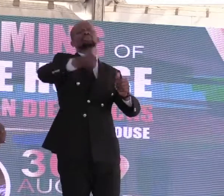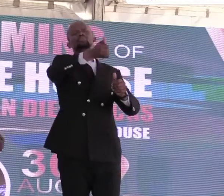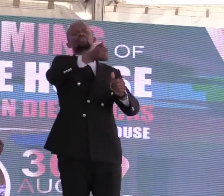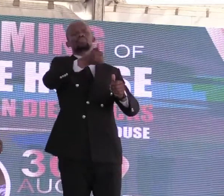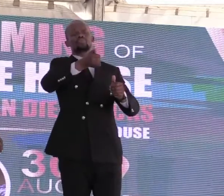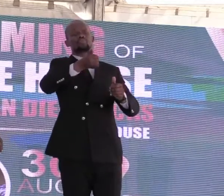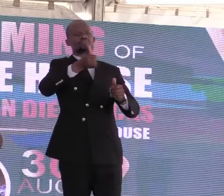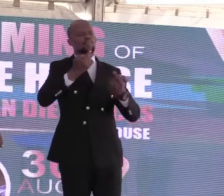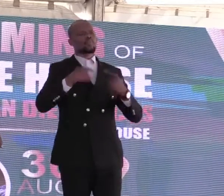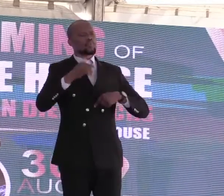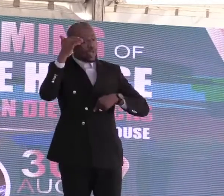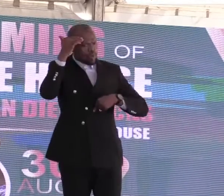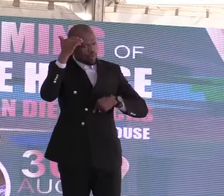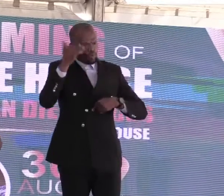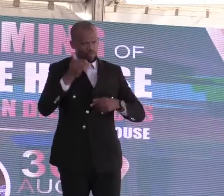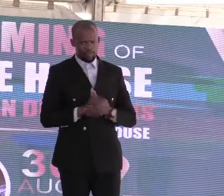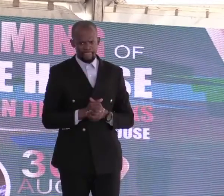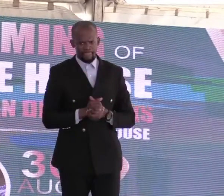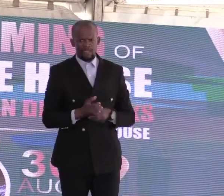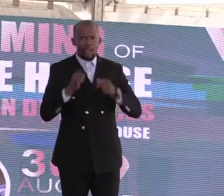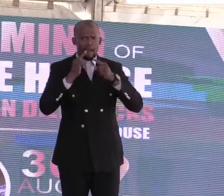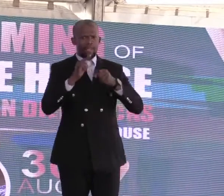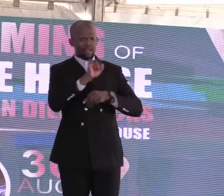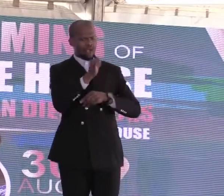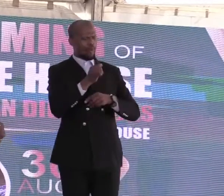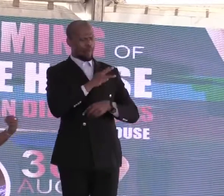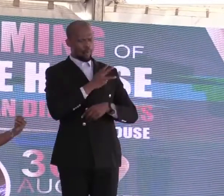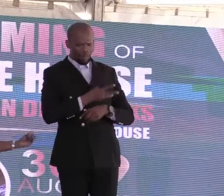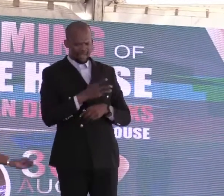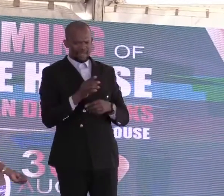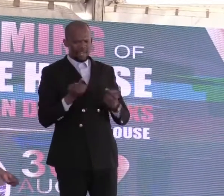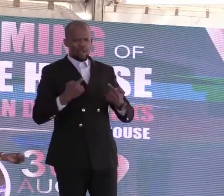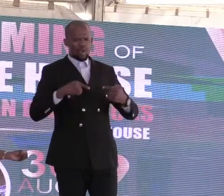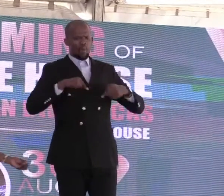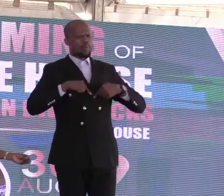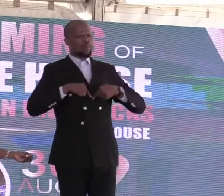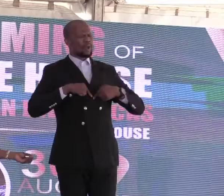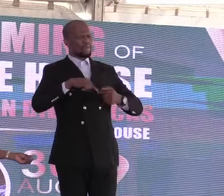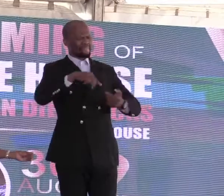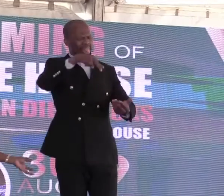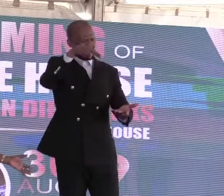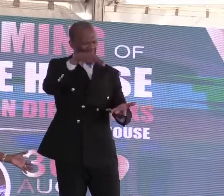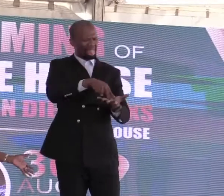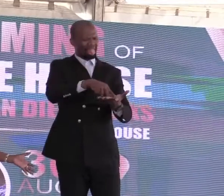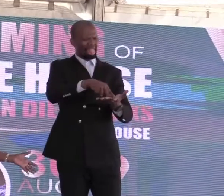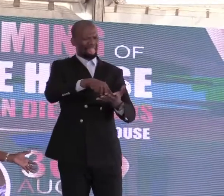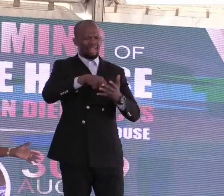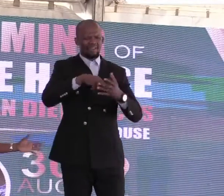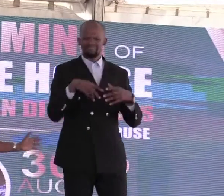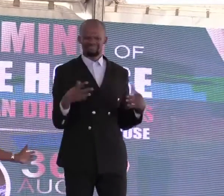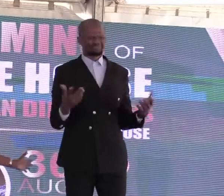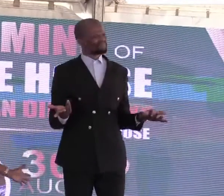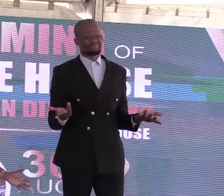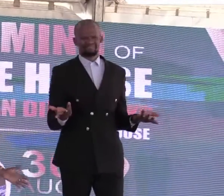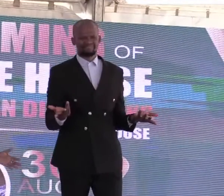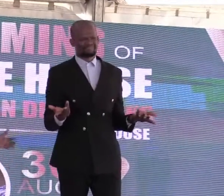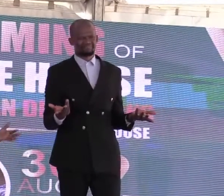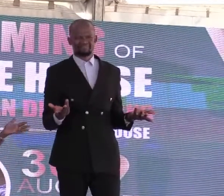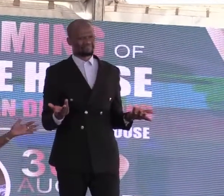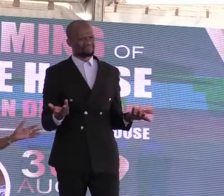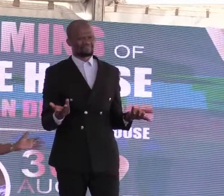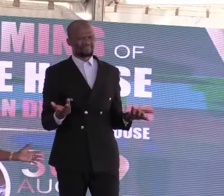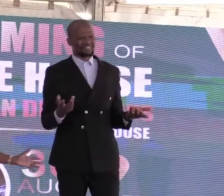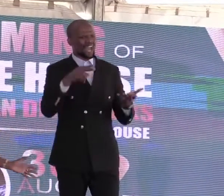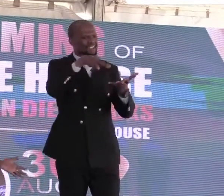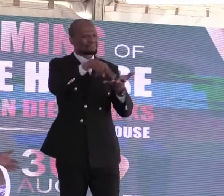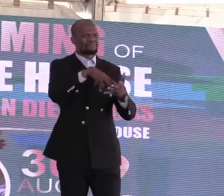we also know that our women, we're not standing on the sidelines and cheering on